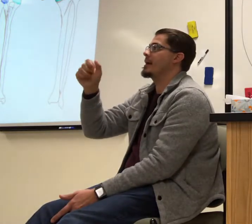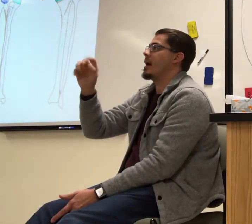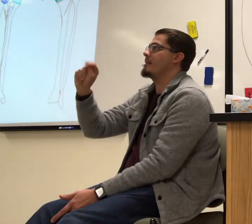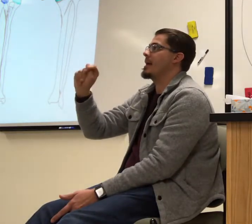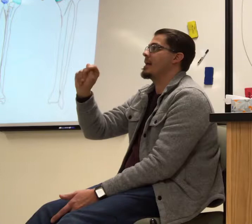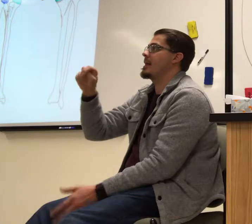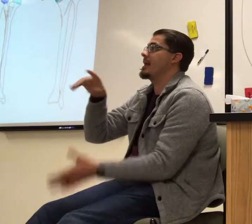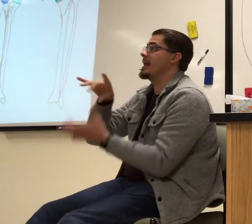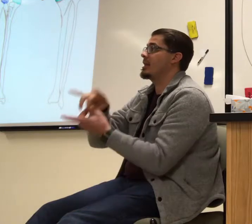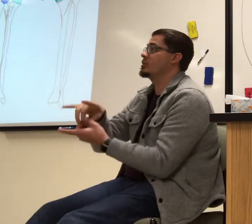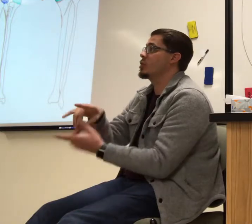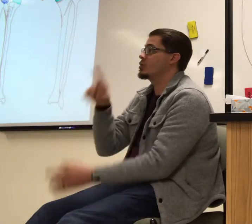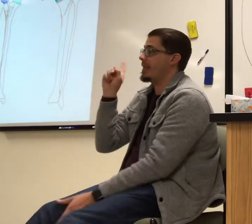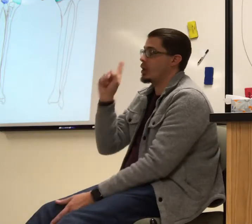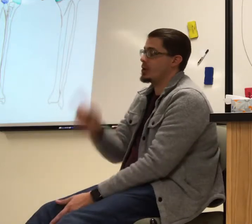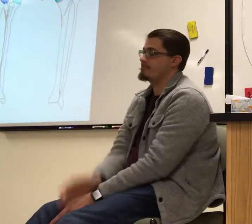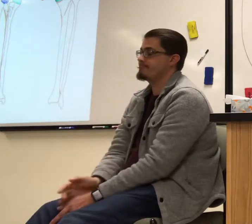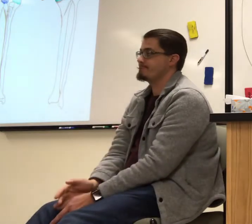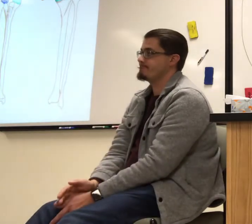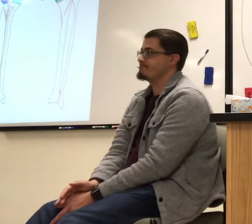inserts here.